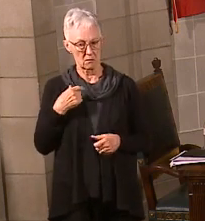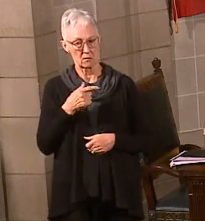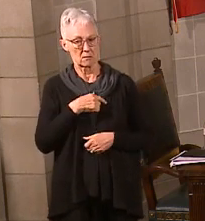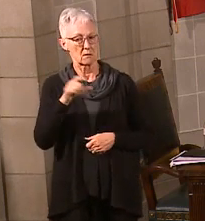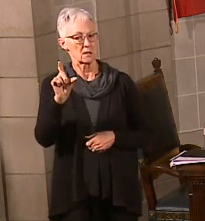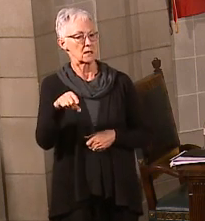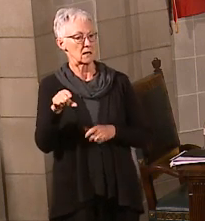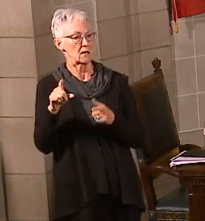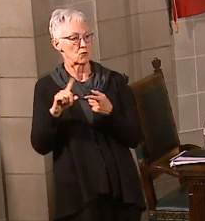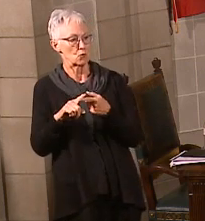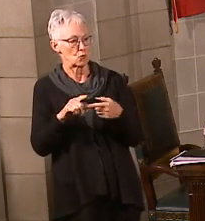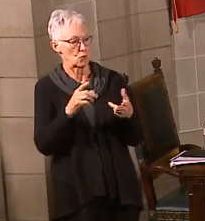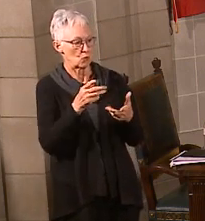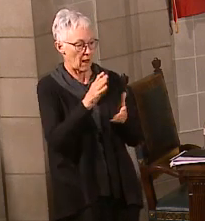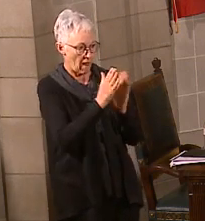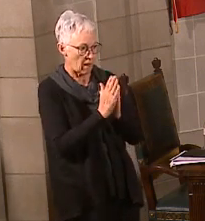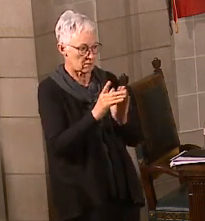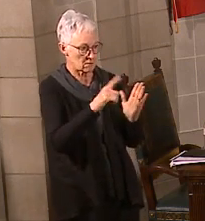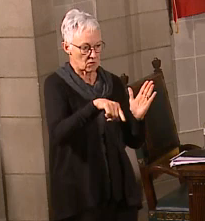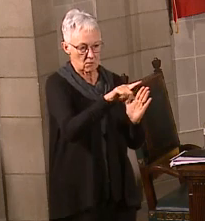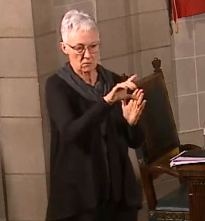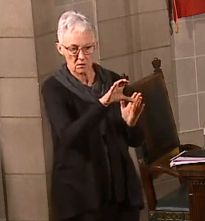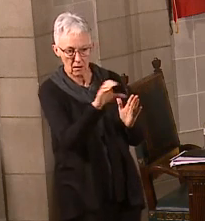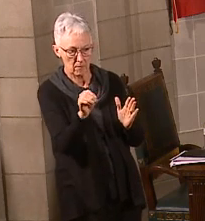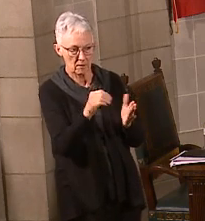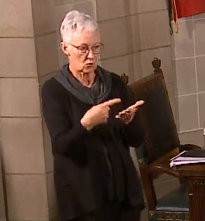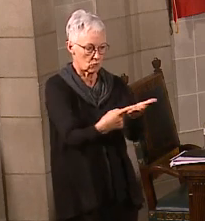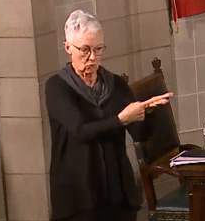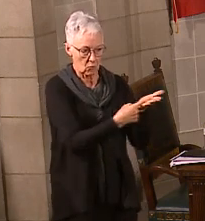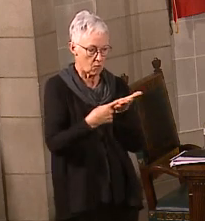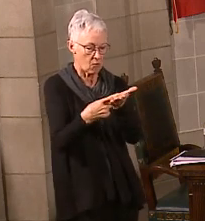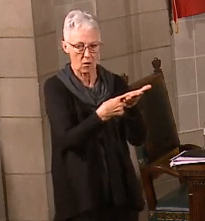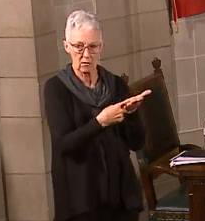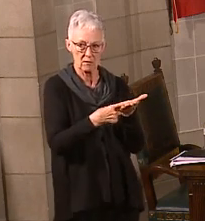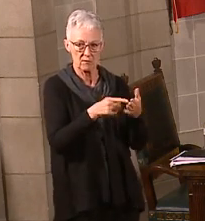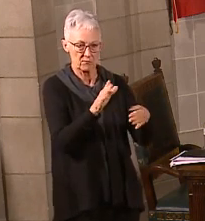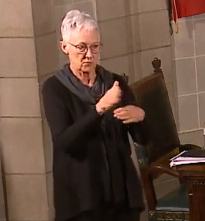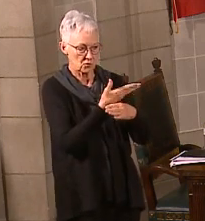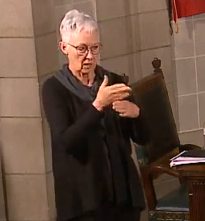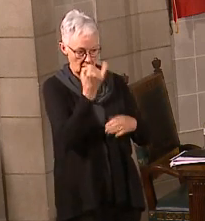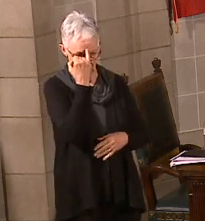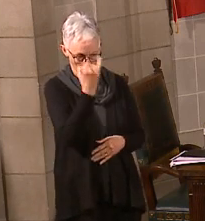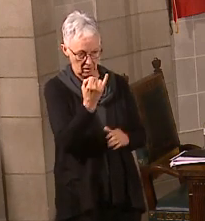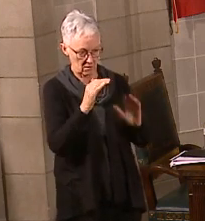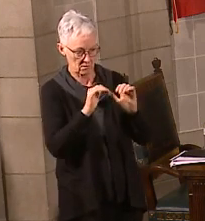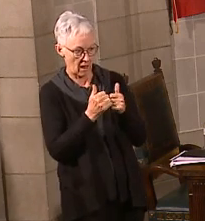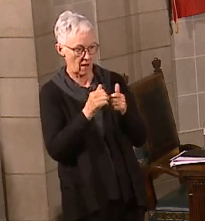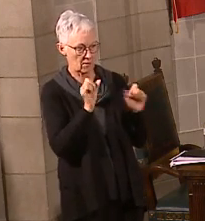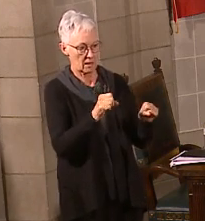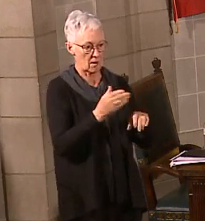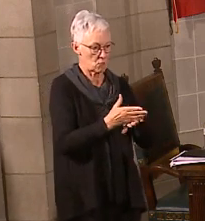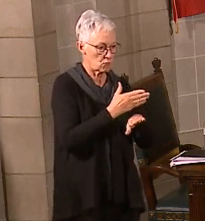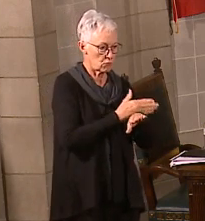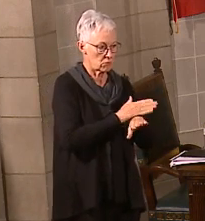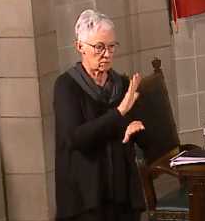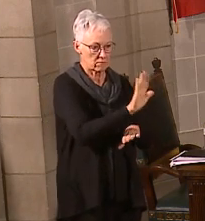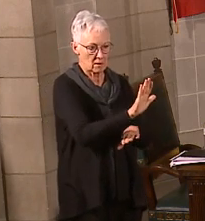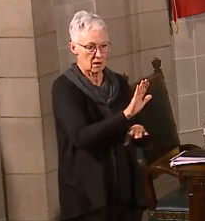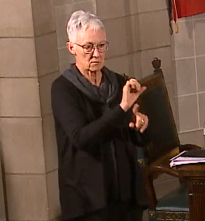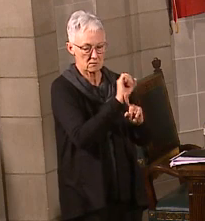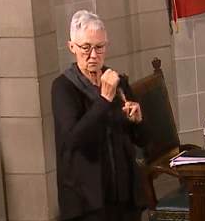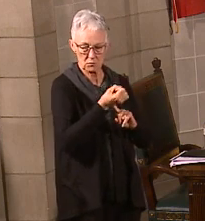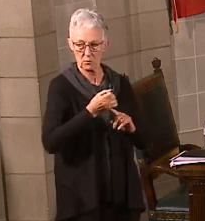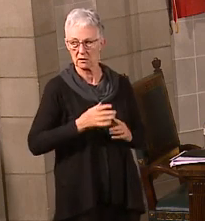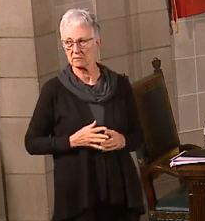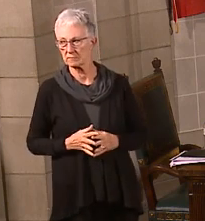do a better job of social distancing. I'd recommend those folks do that. We at the state are going to be also working with those companies too. Grant Schulte wants to know if we have